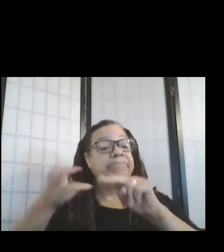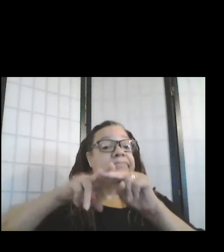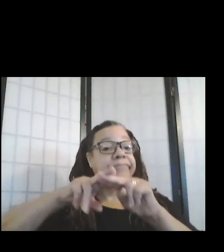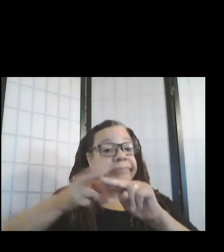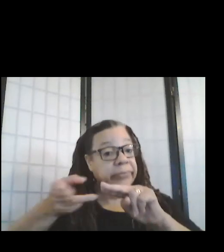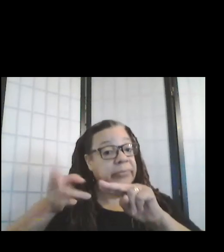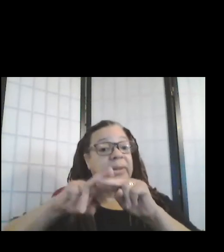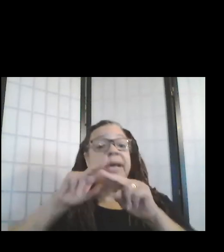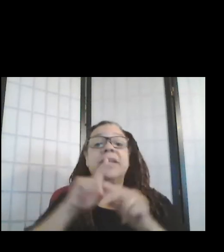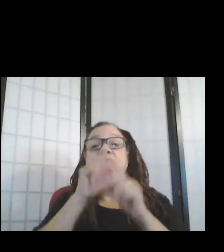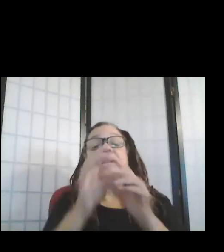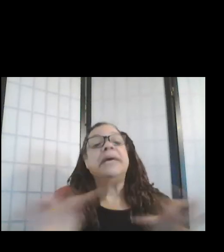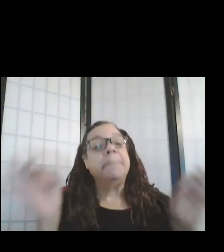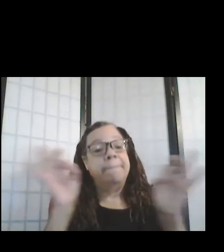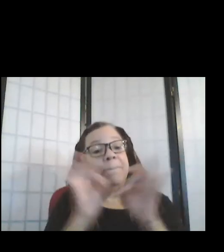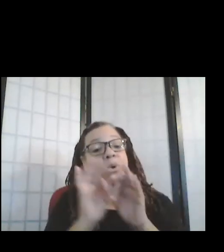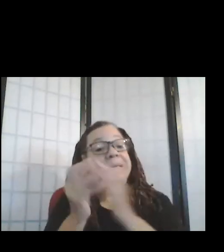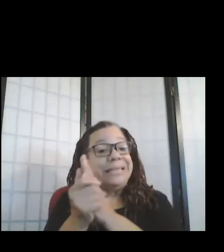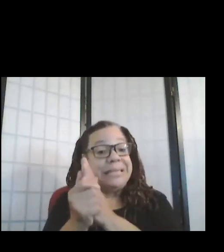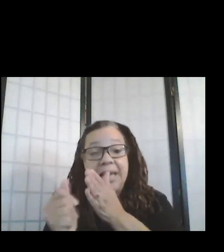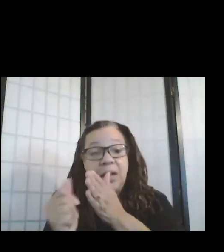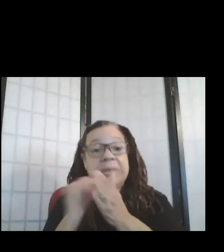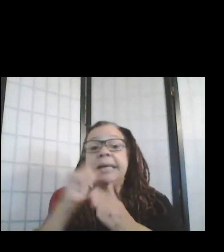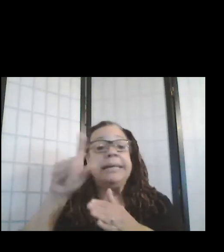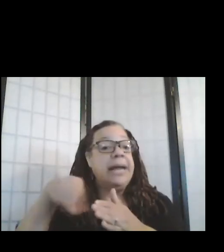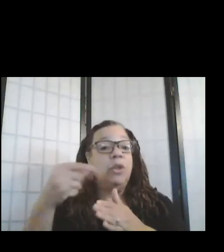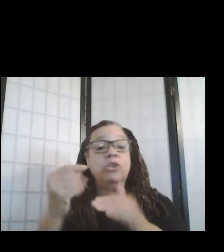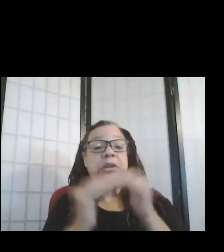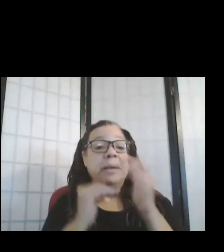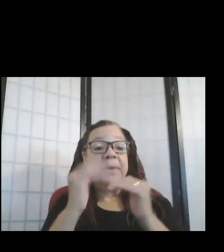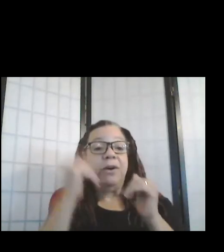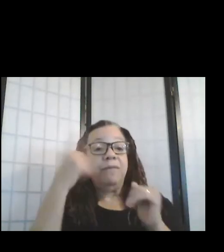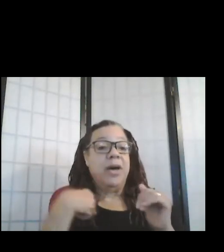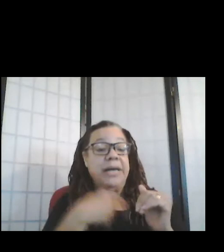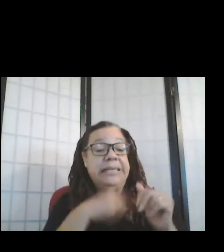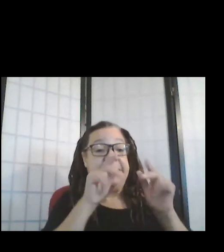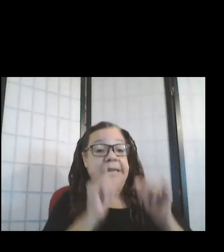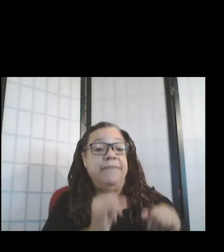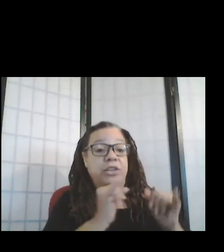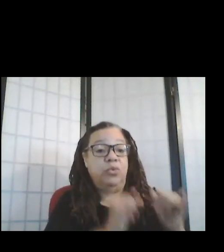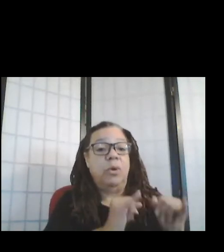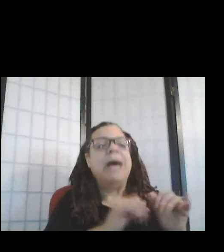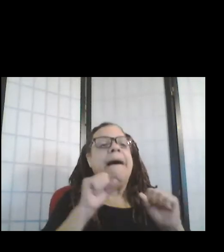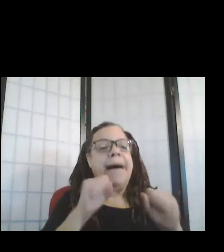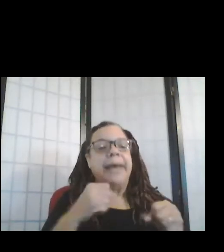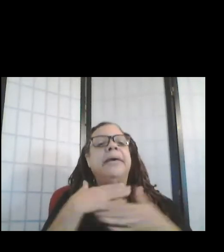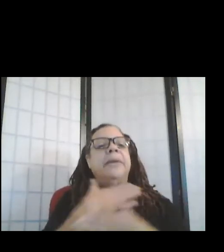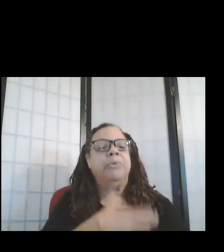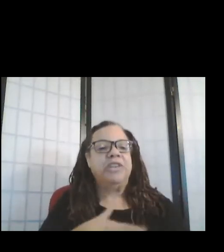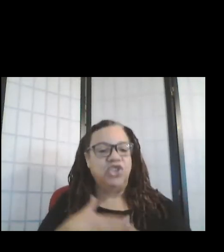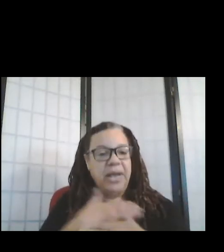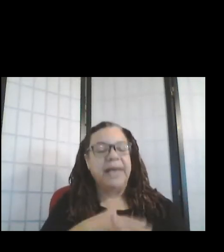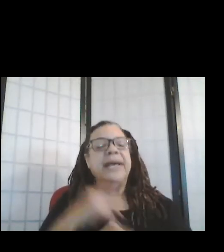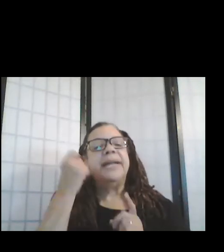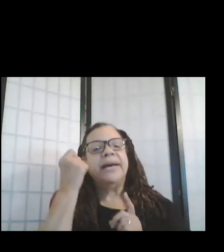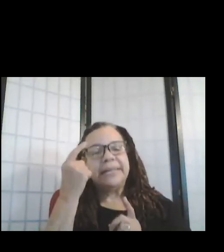so important. Not only do they build on each other for us as an individual, but I can appreciate and